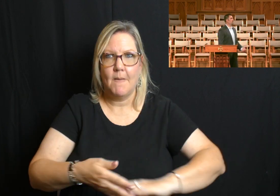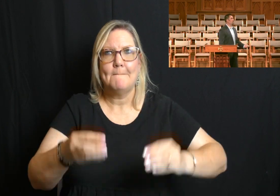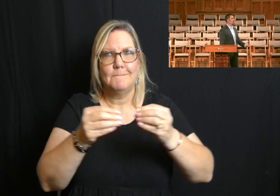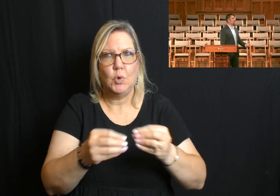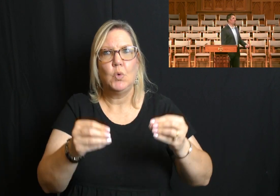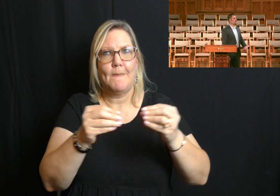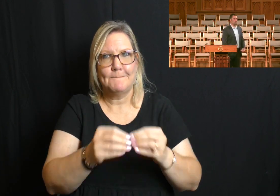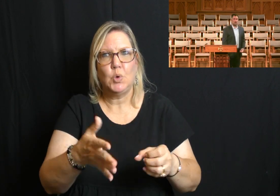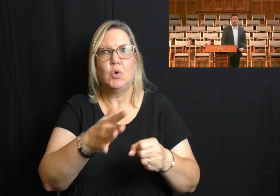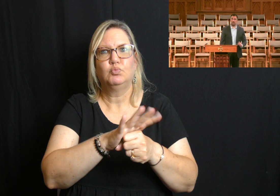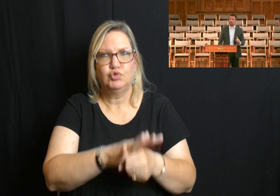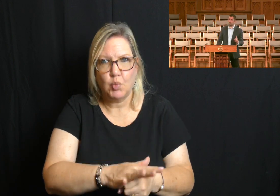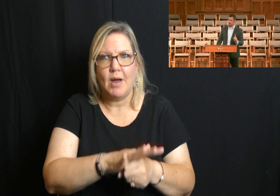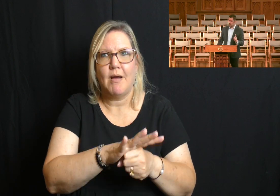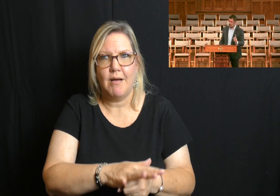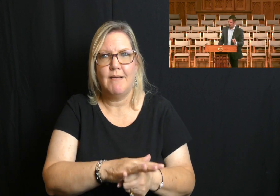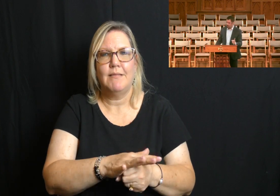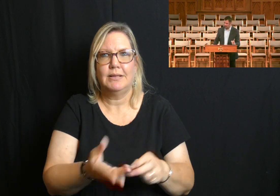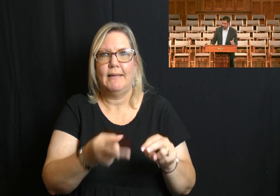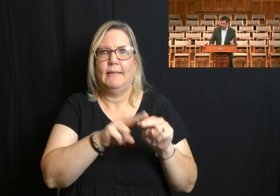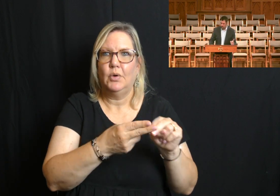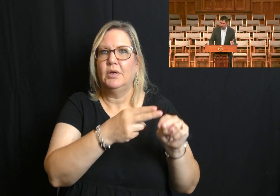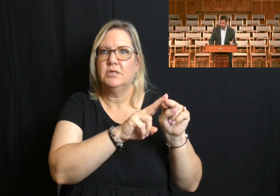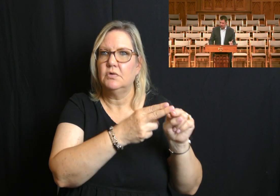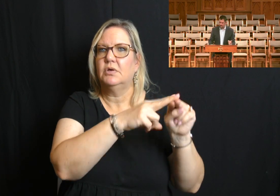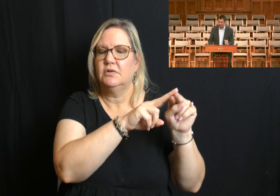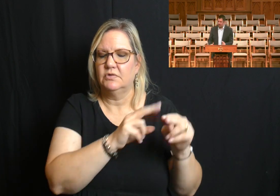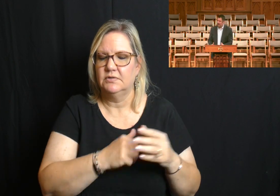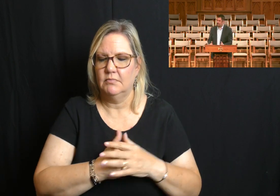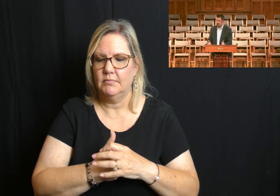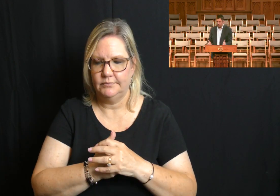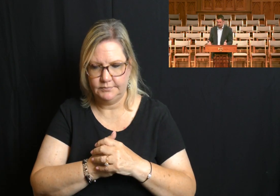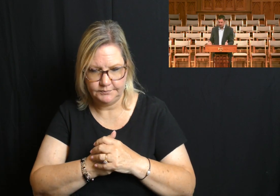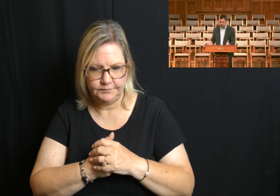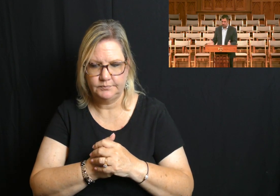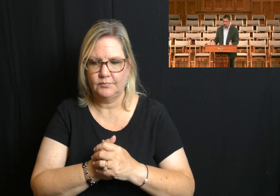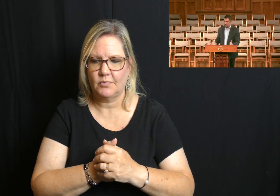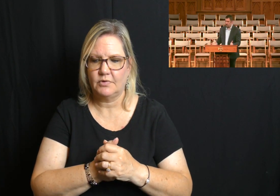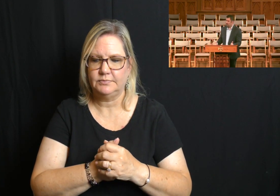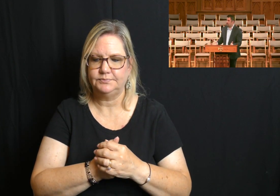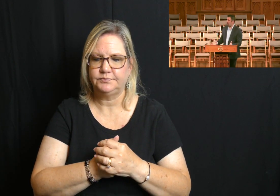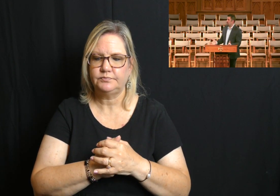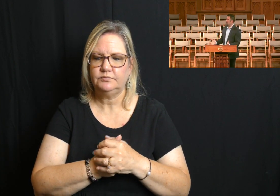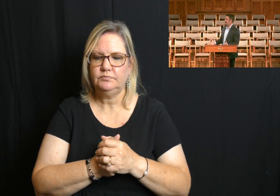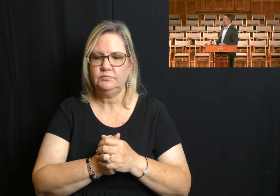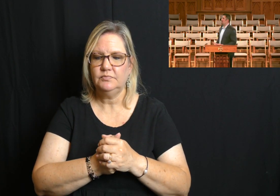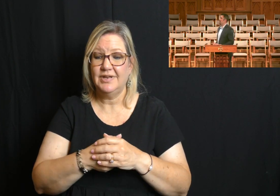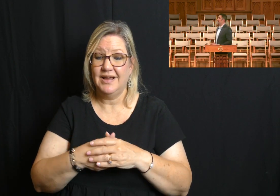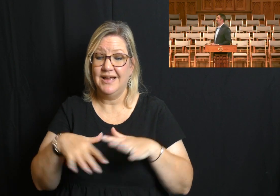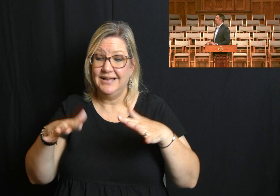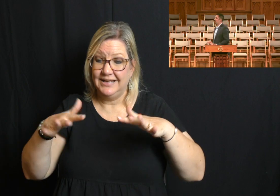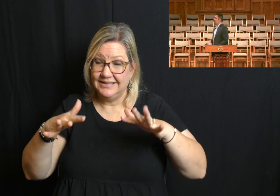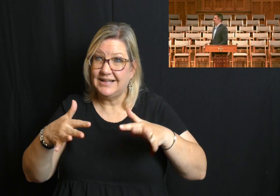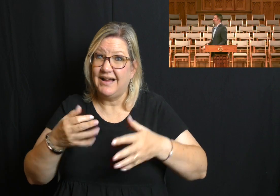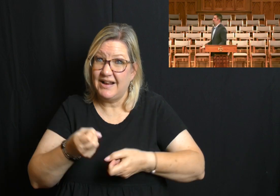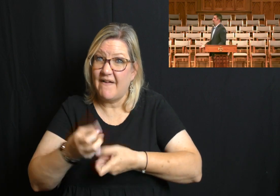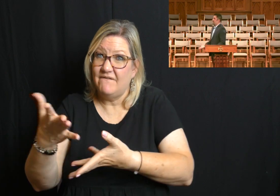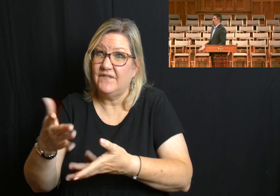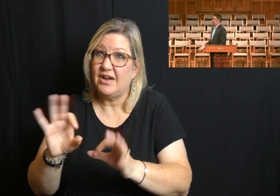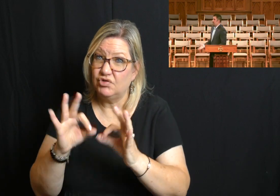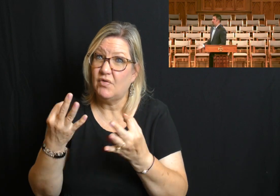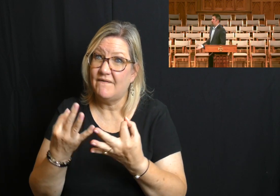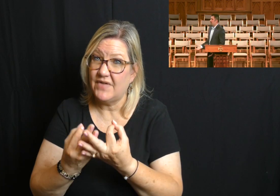I hope you understand this, because it affects us in so many ways. It impacts our relationships with our families. It impacts our relationship